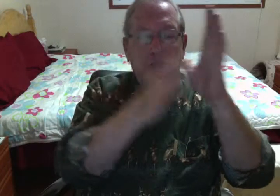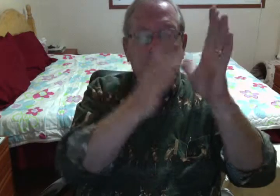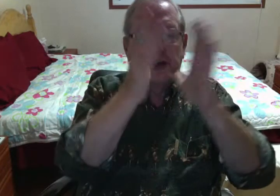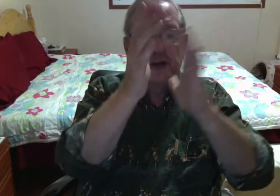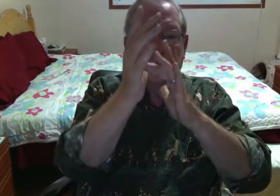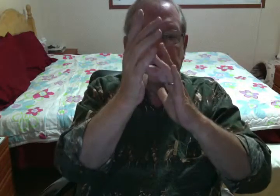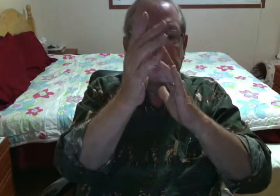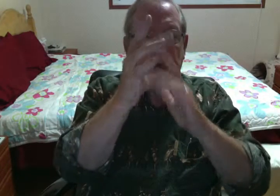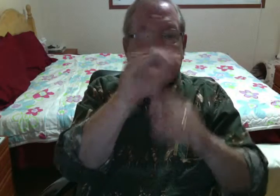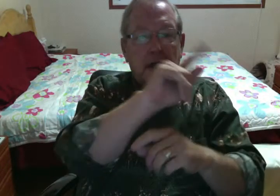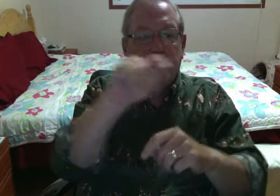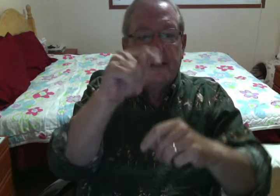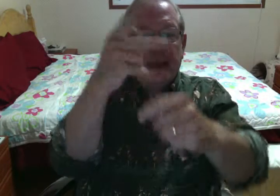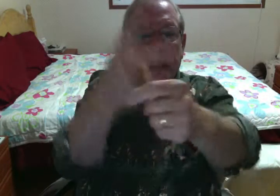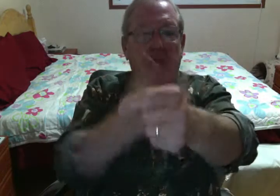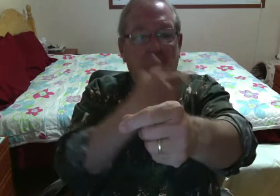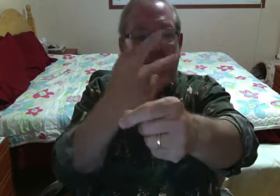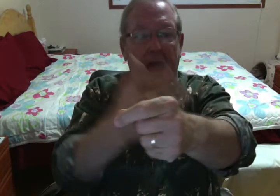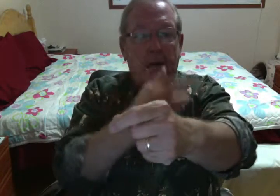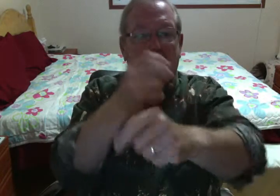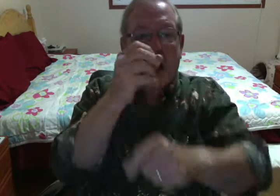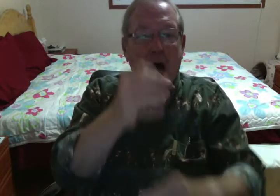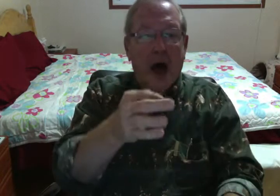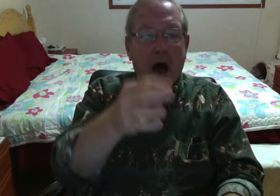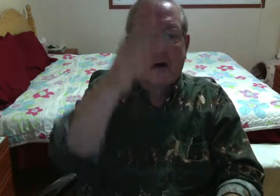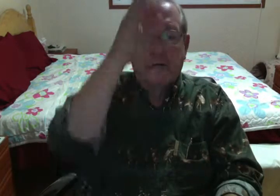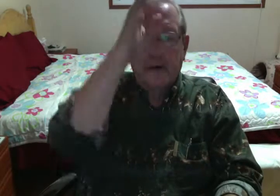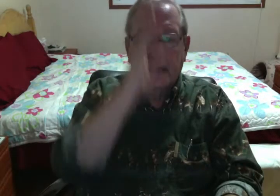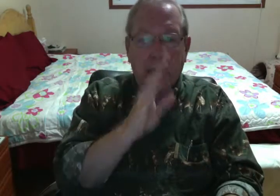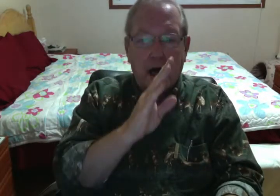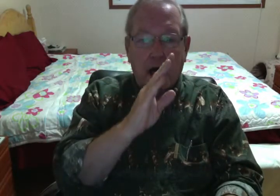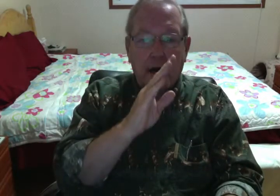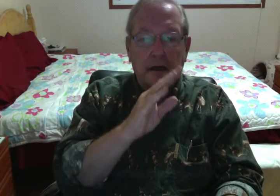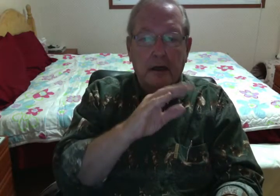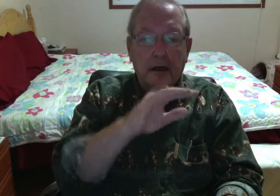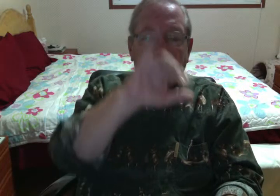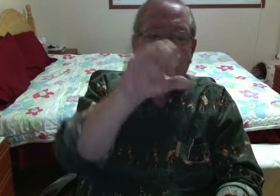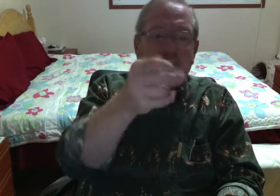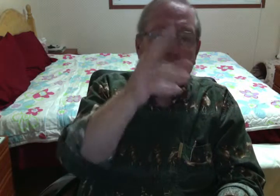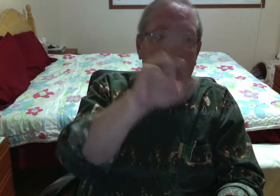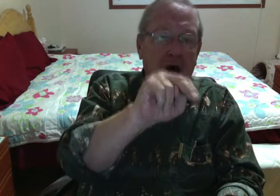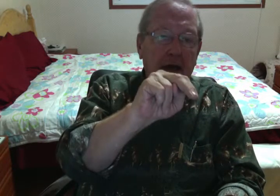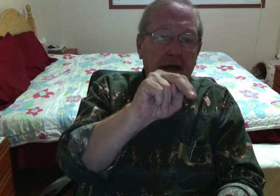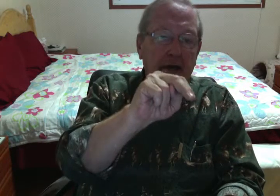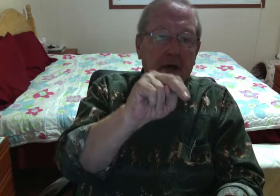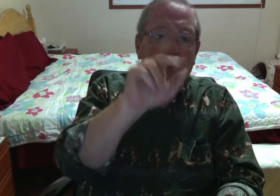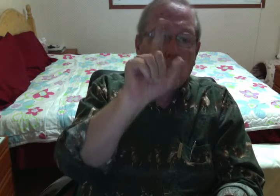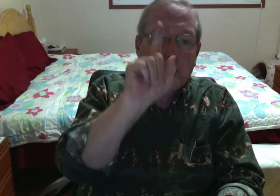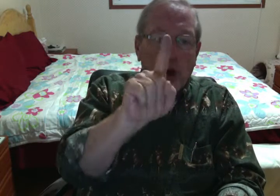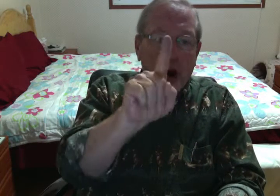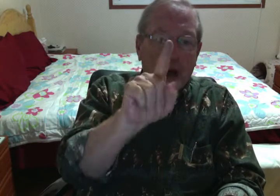Jesus, the Lamb of God. John 1,